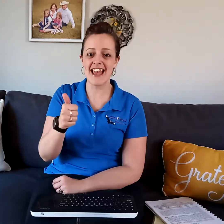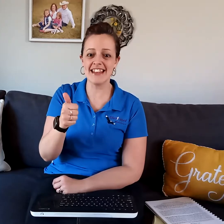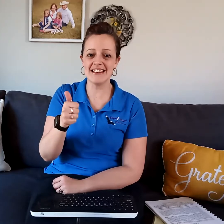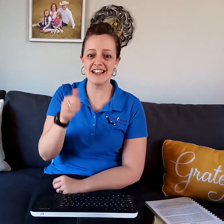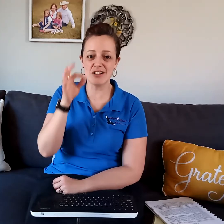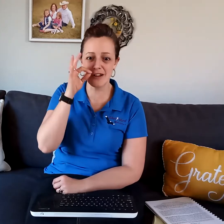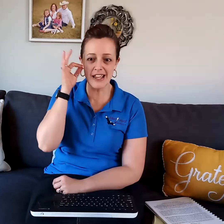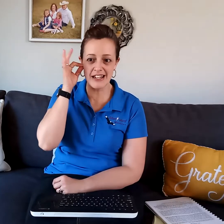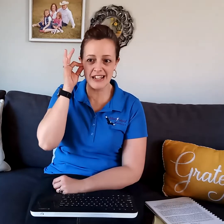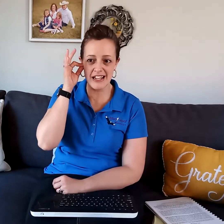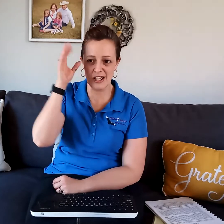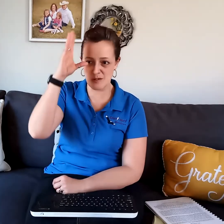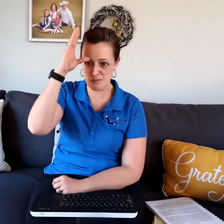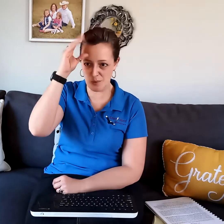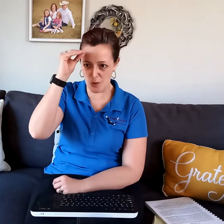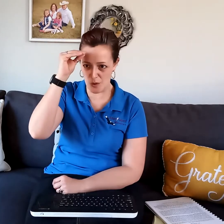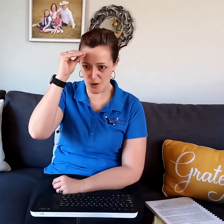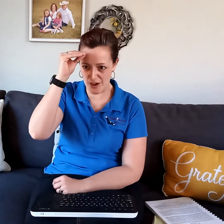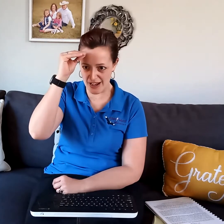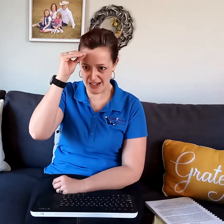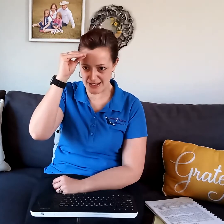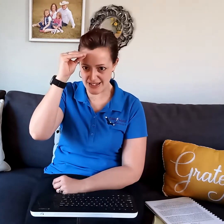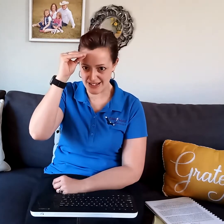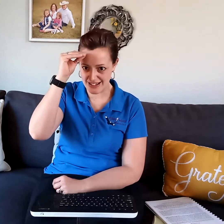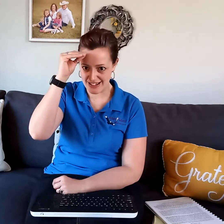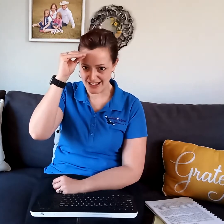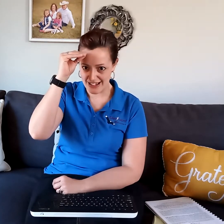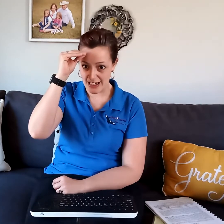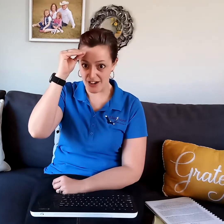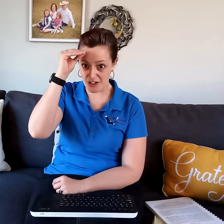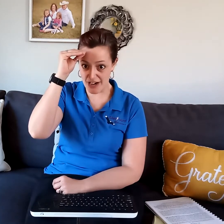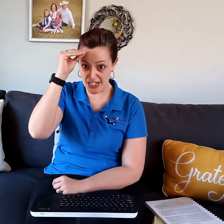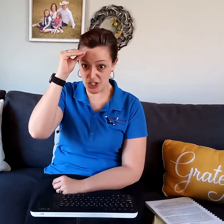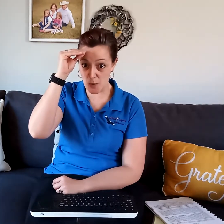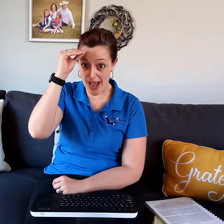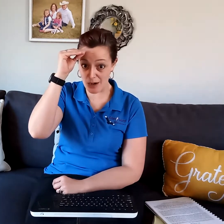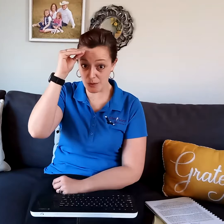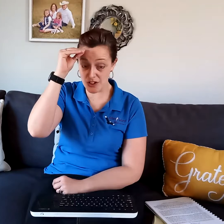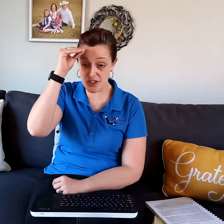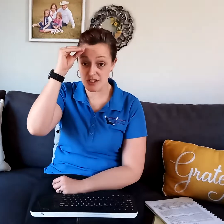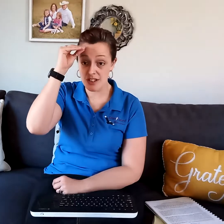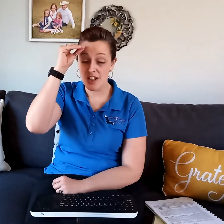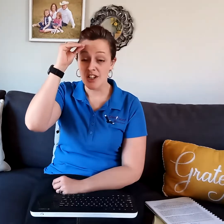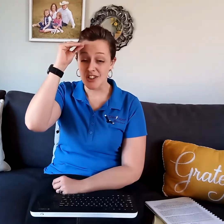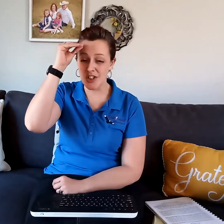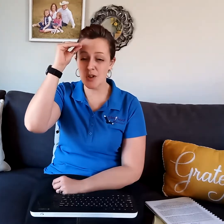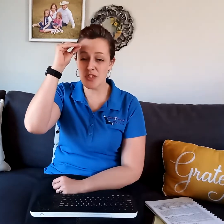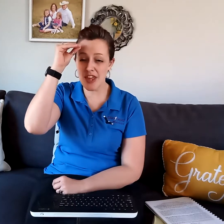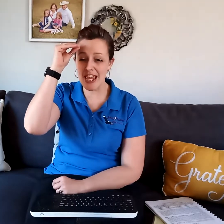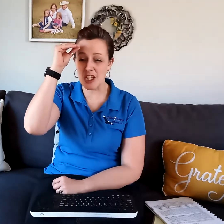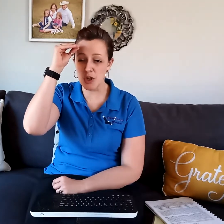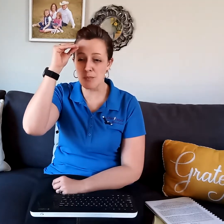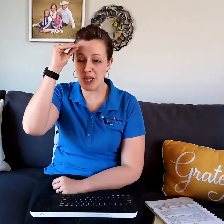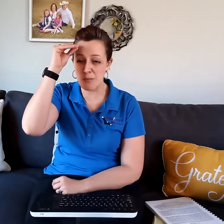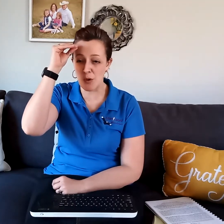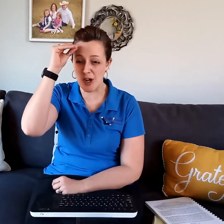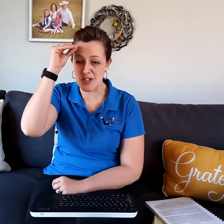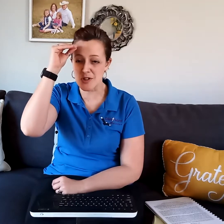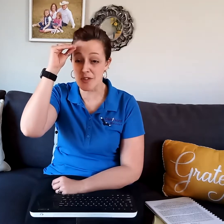10 little Indian boys. Are you ready to go backwards? Do you think, you big boys, do you think